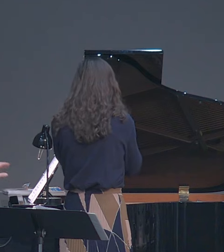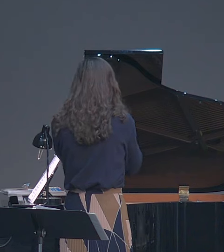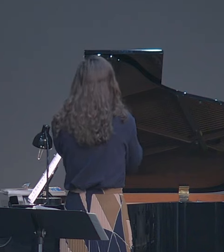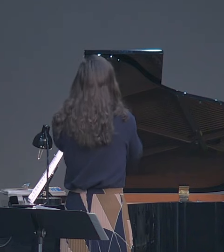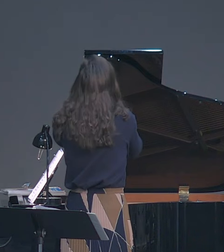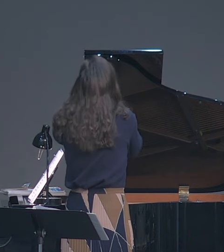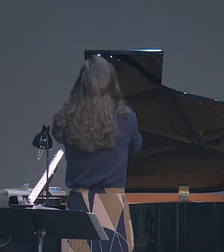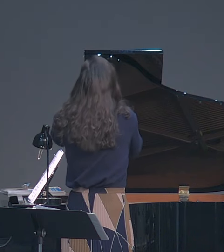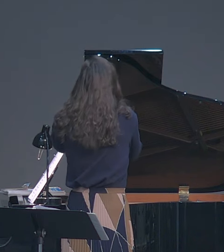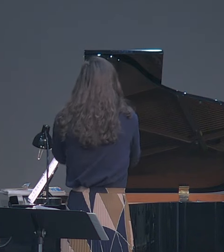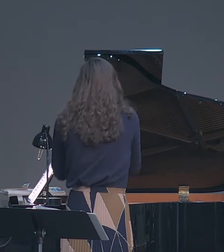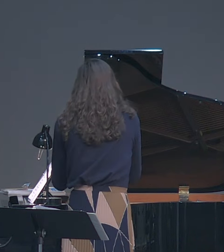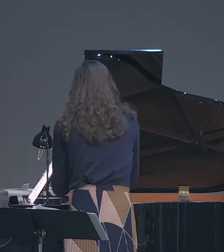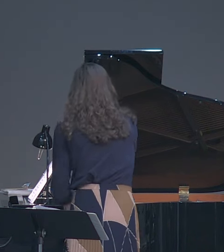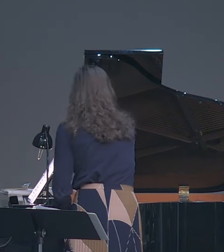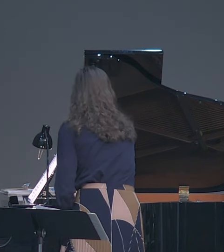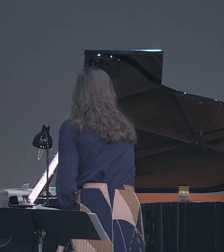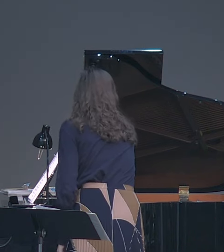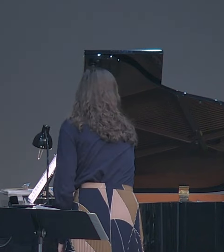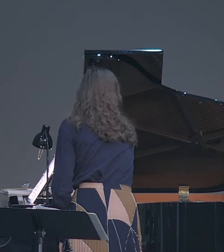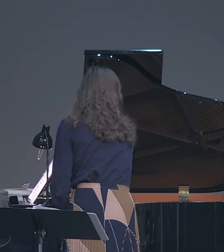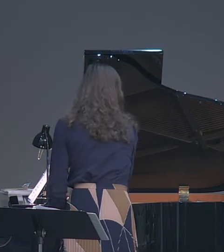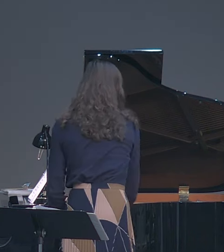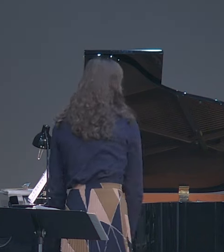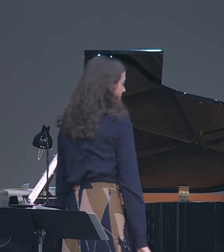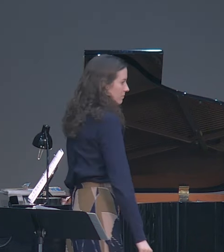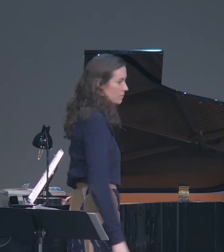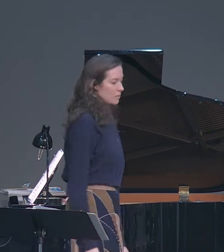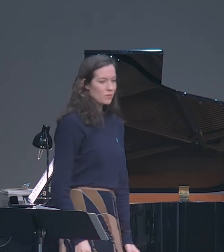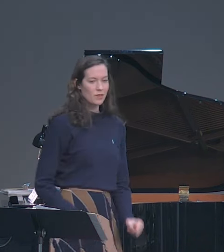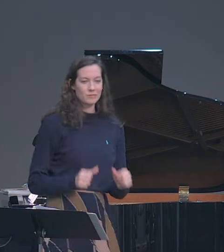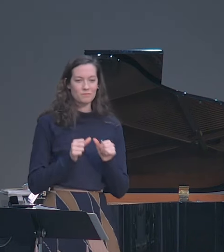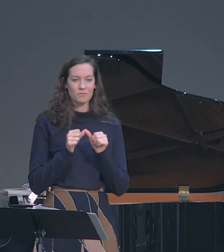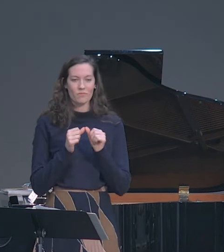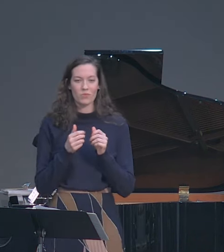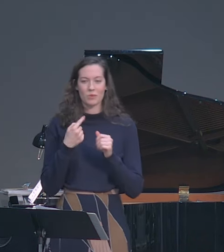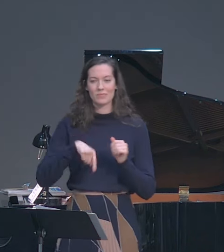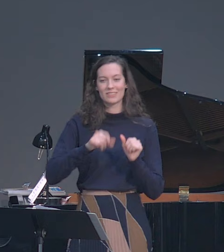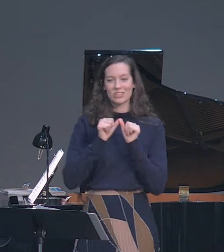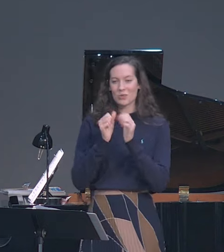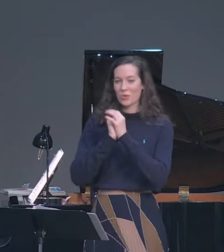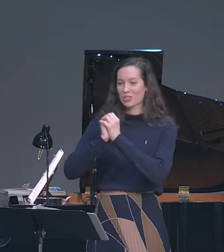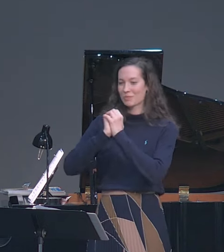Amen. I encourage you to stand, and we'll continue worshiping the Lord.